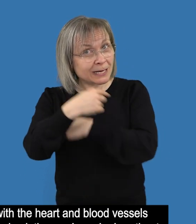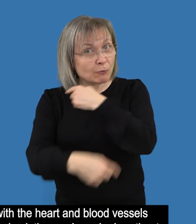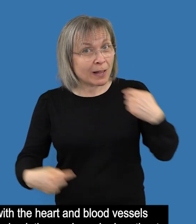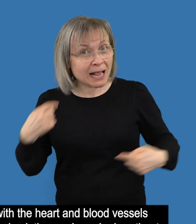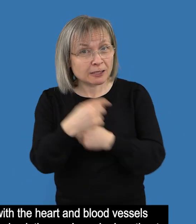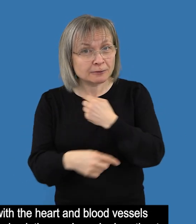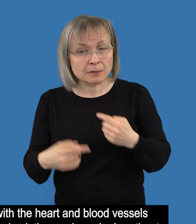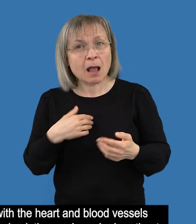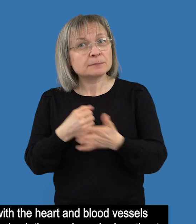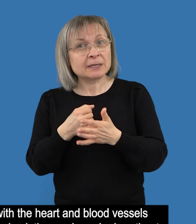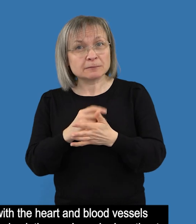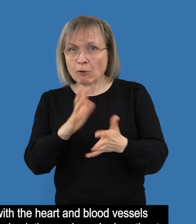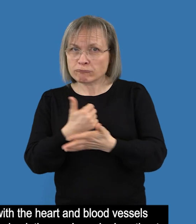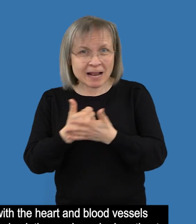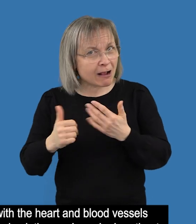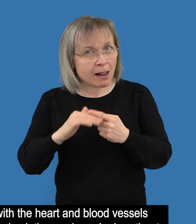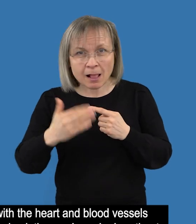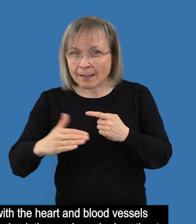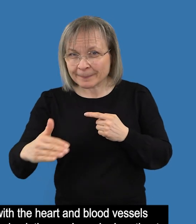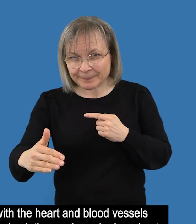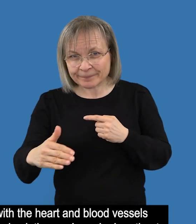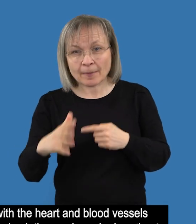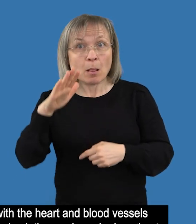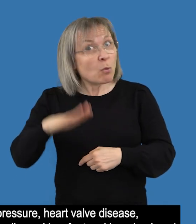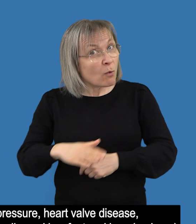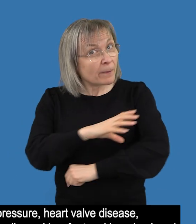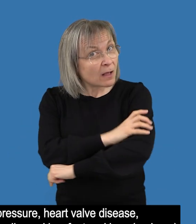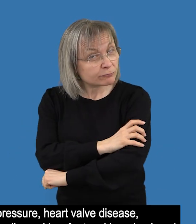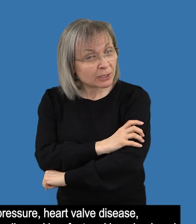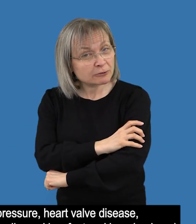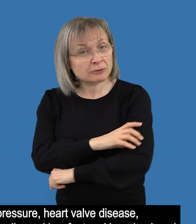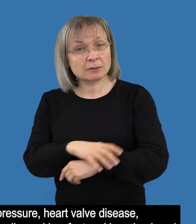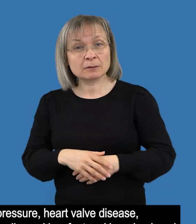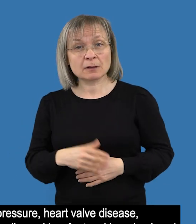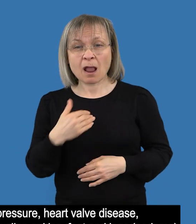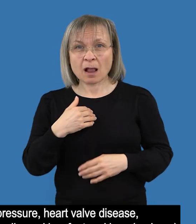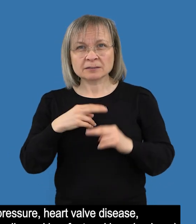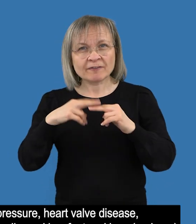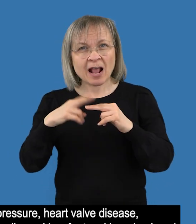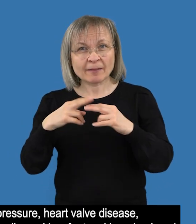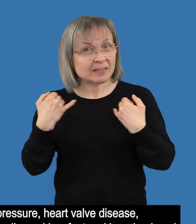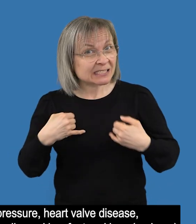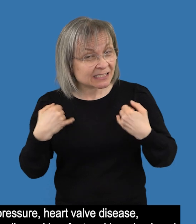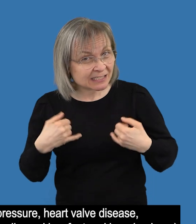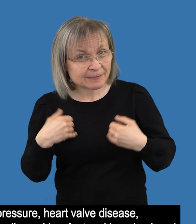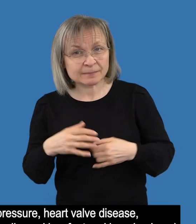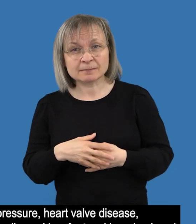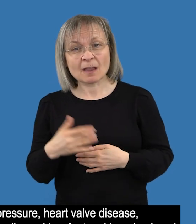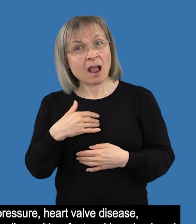Problems with the heart and blood vessels, including poor circulation, an irregular heartbeat, low blood pressure, heart